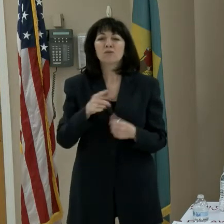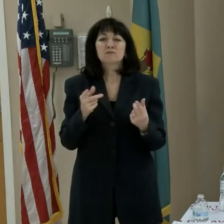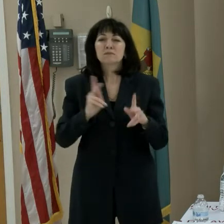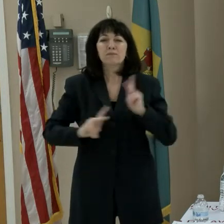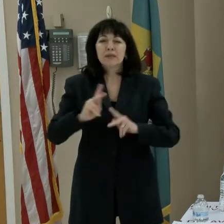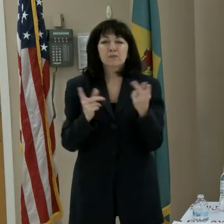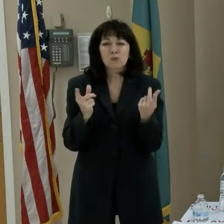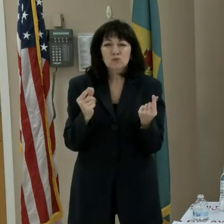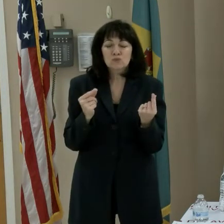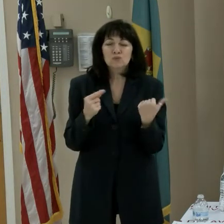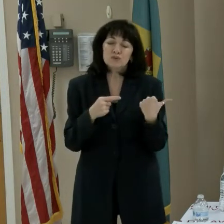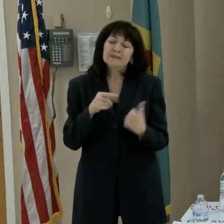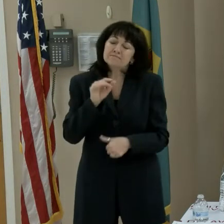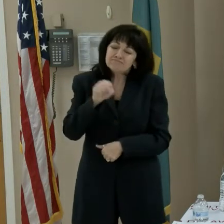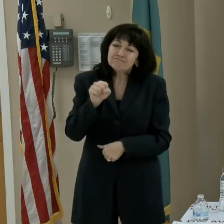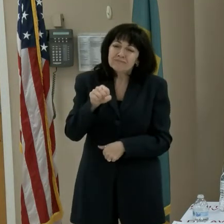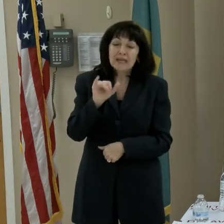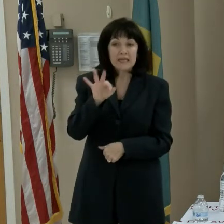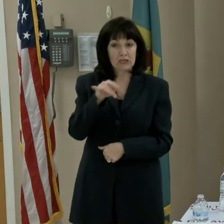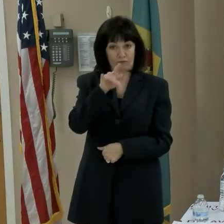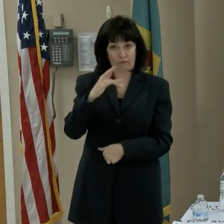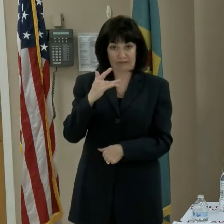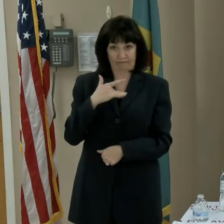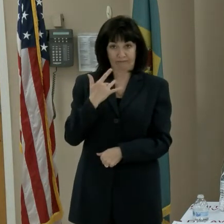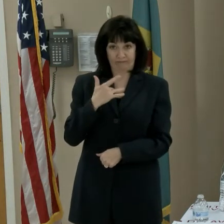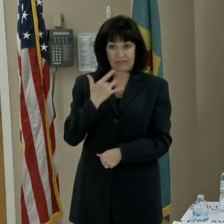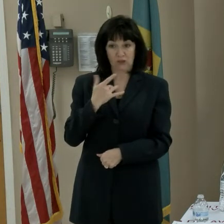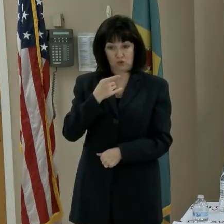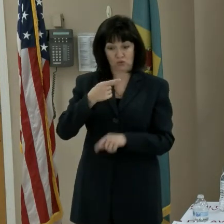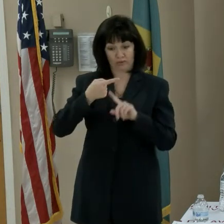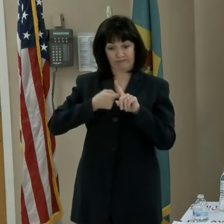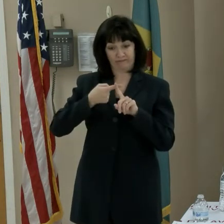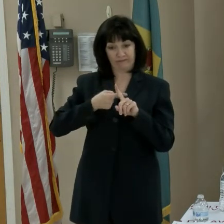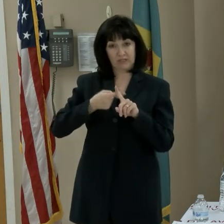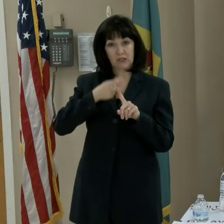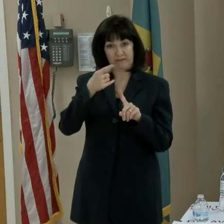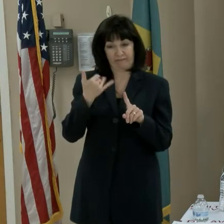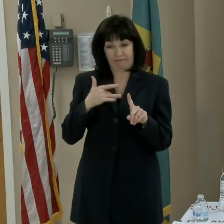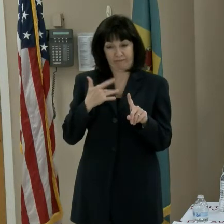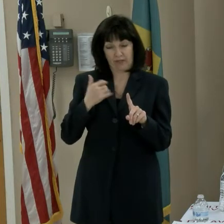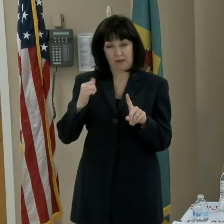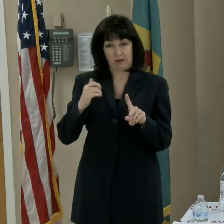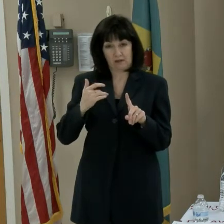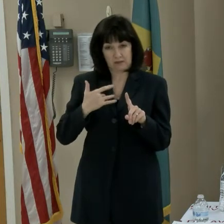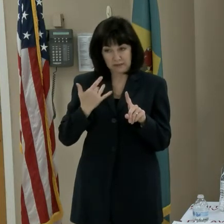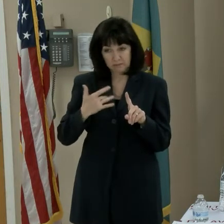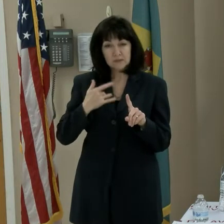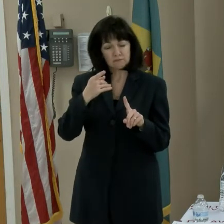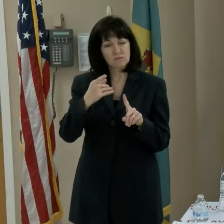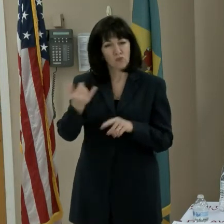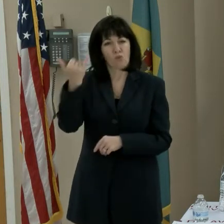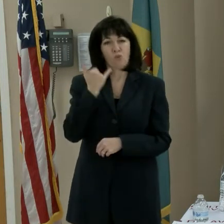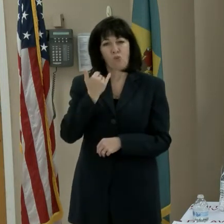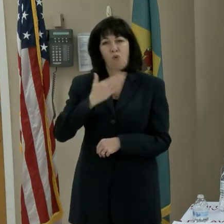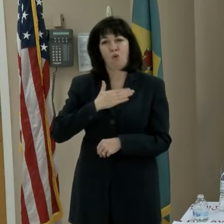if you feel like you have a fever and you have symptoms, call your doctor or call our call line to talk to somebody.